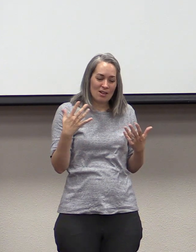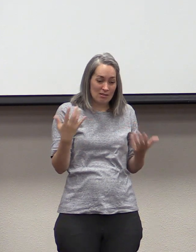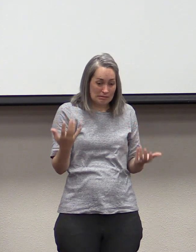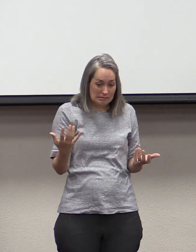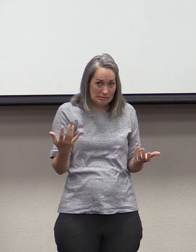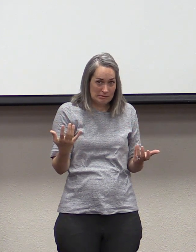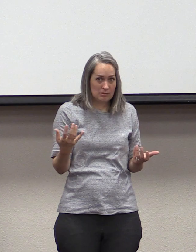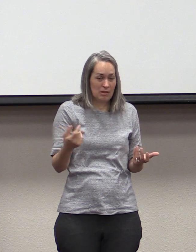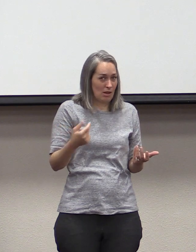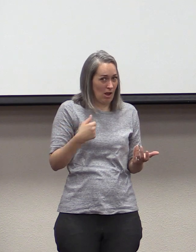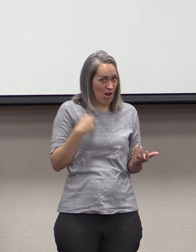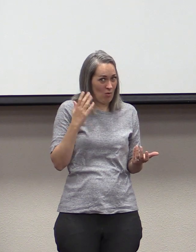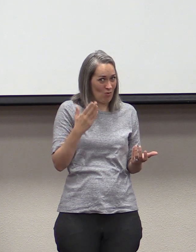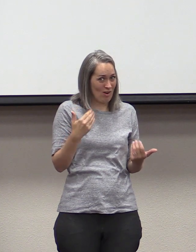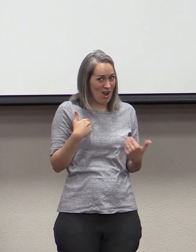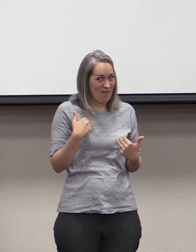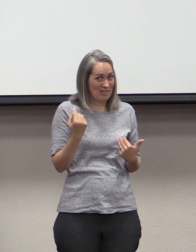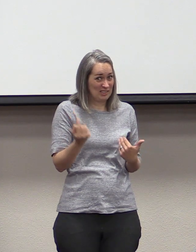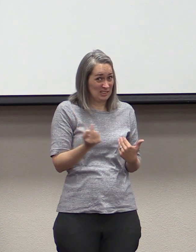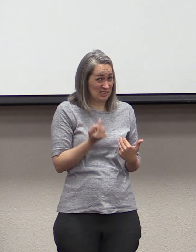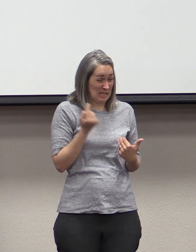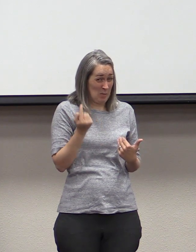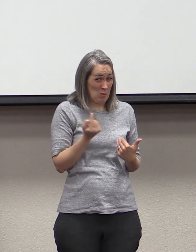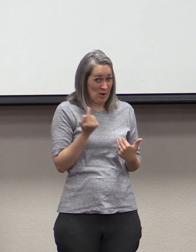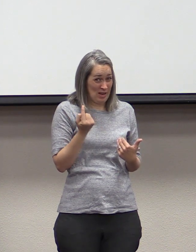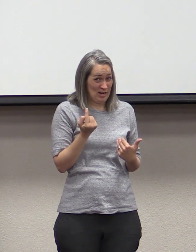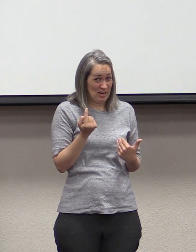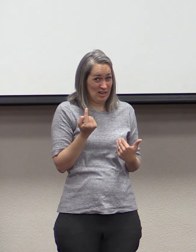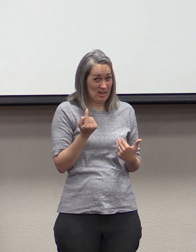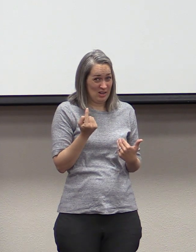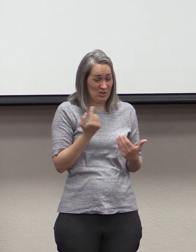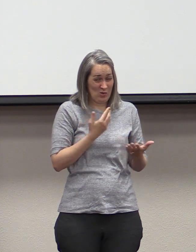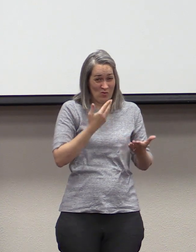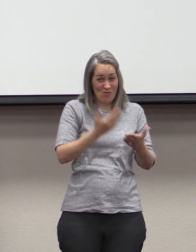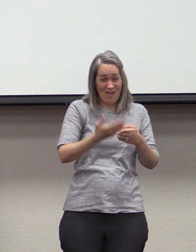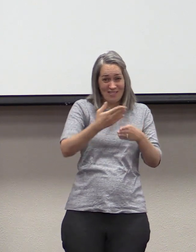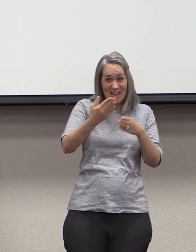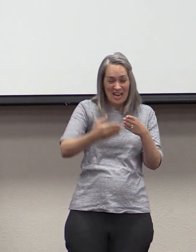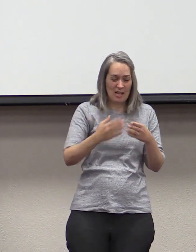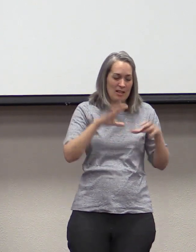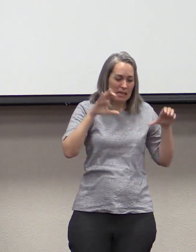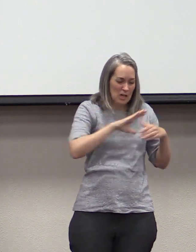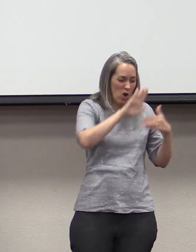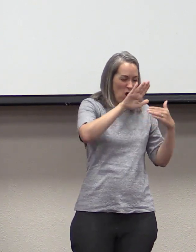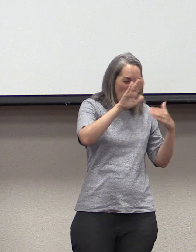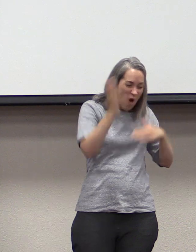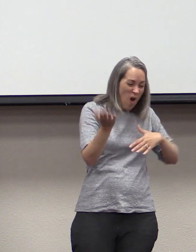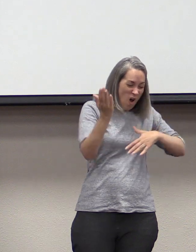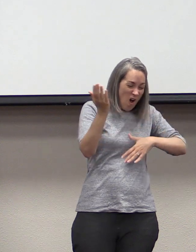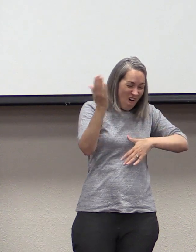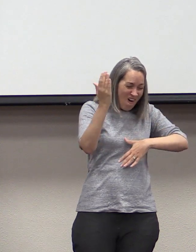inevitably, I would have somebody who would get to the end. They would have gone through all the day. They would